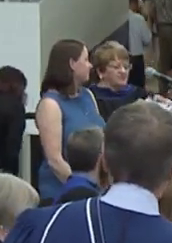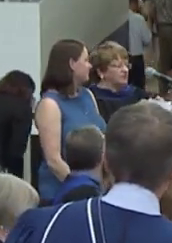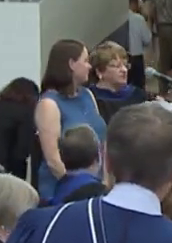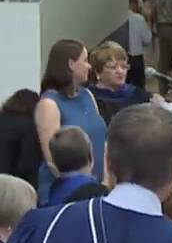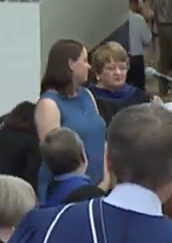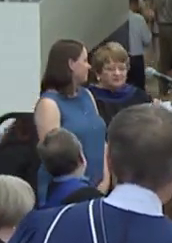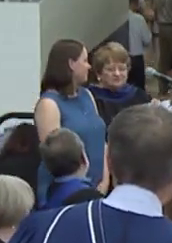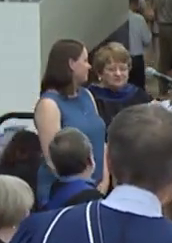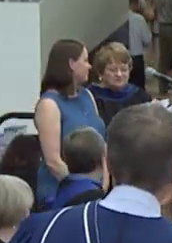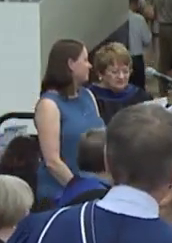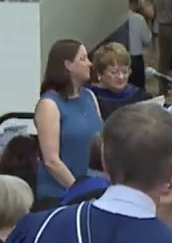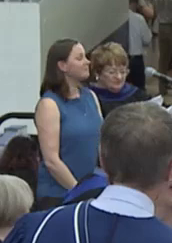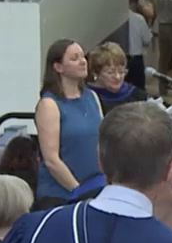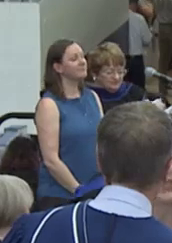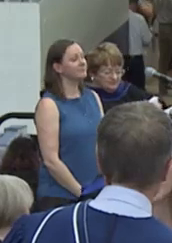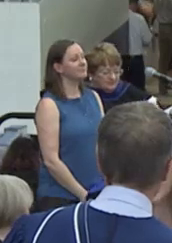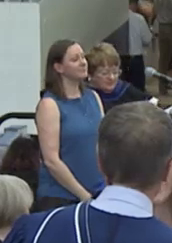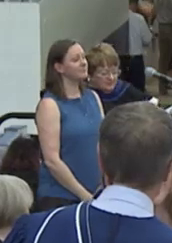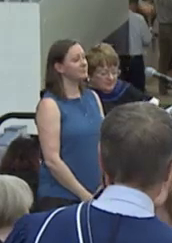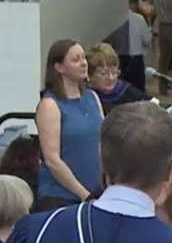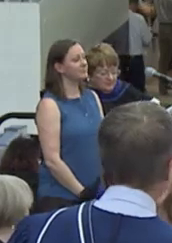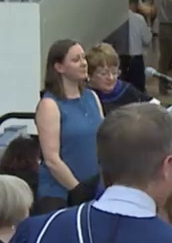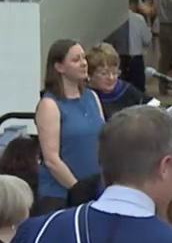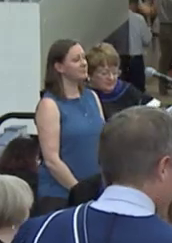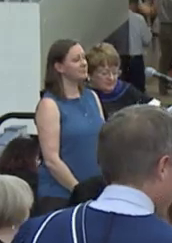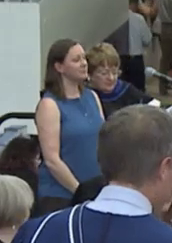Tiana, thank you.